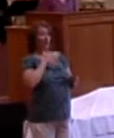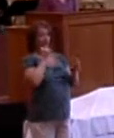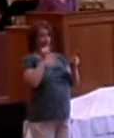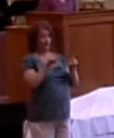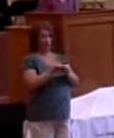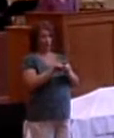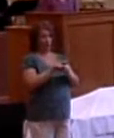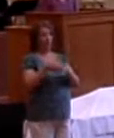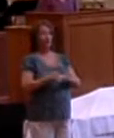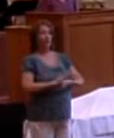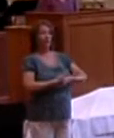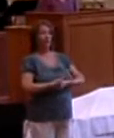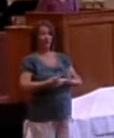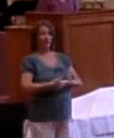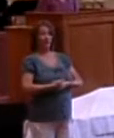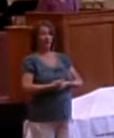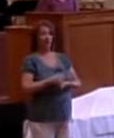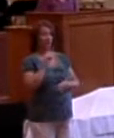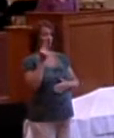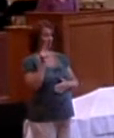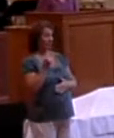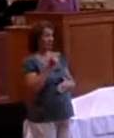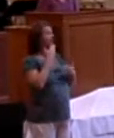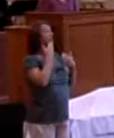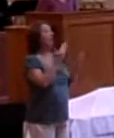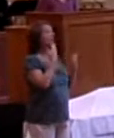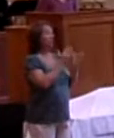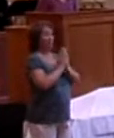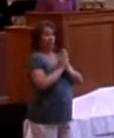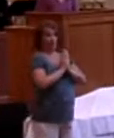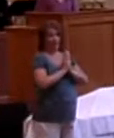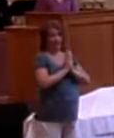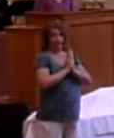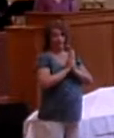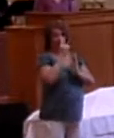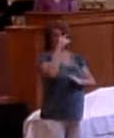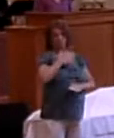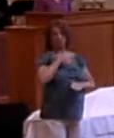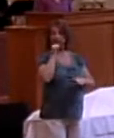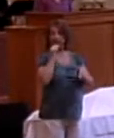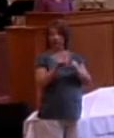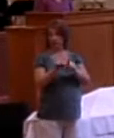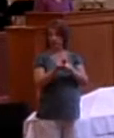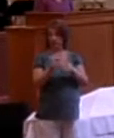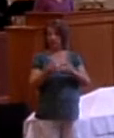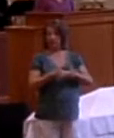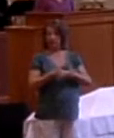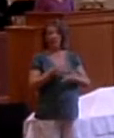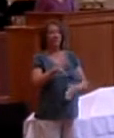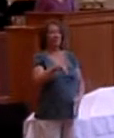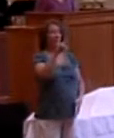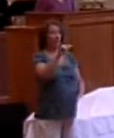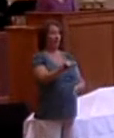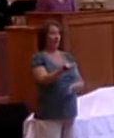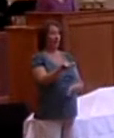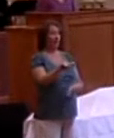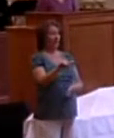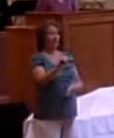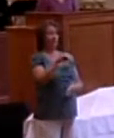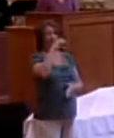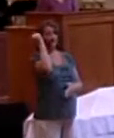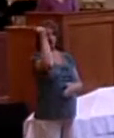baby. First of all, thank you all for praying for them. they found out the syndrome that Noah